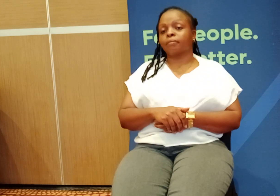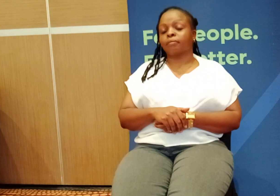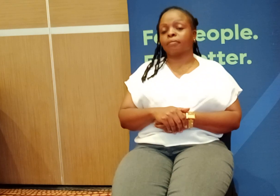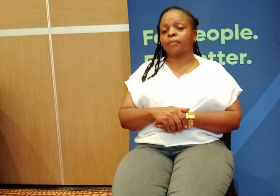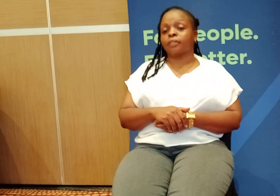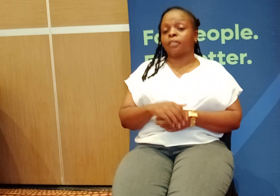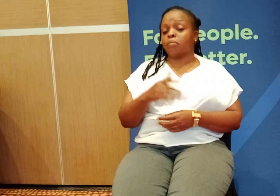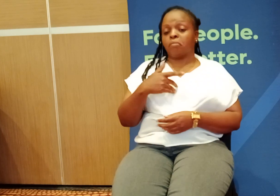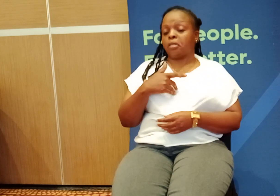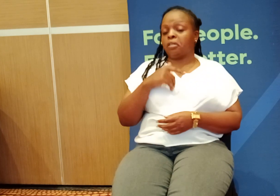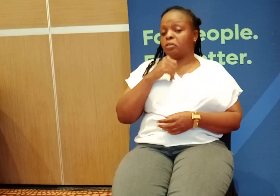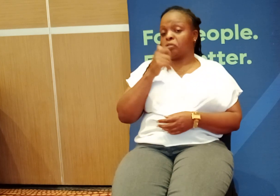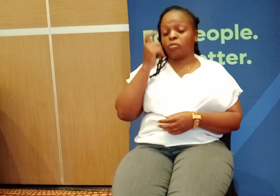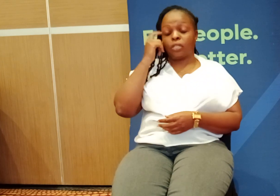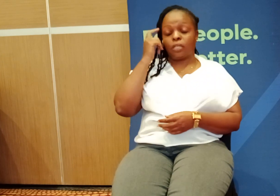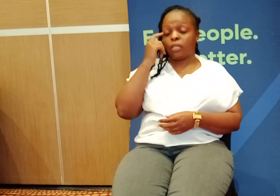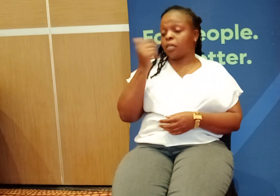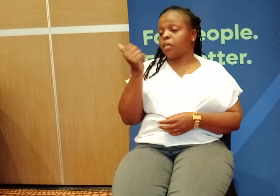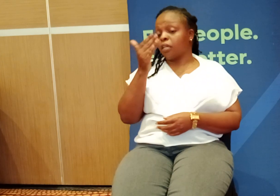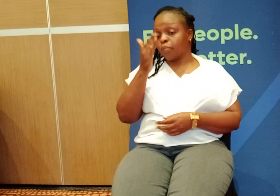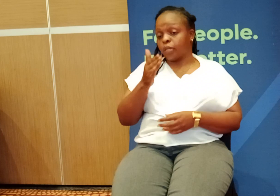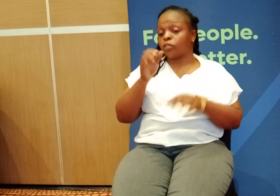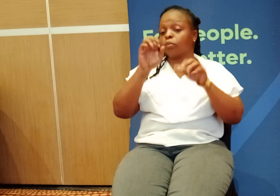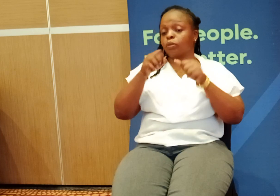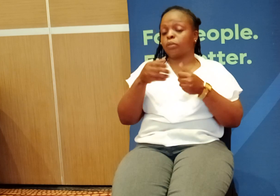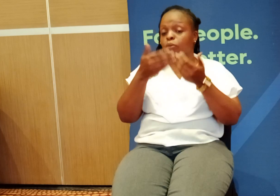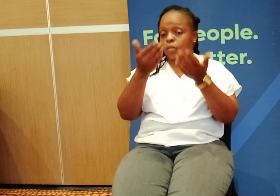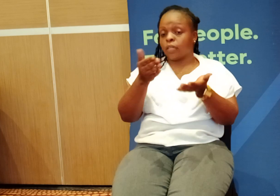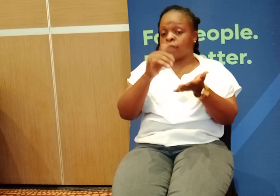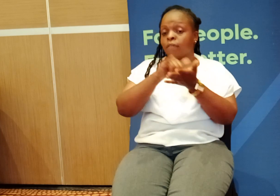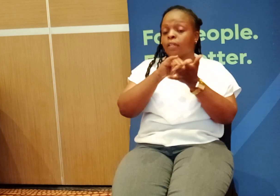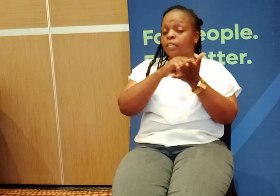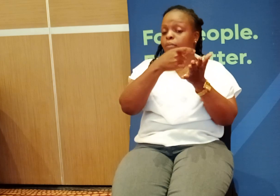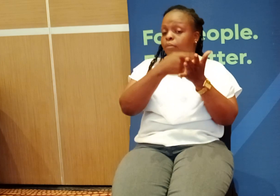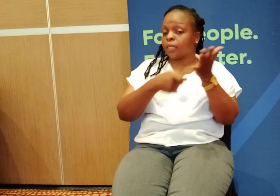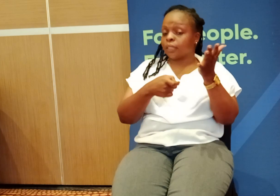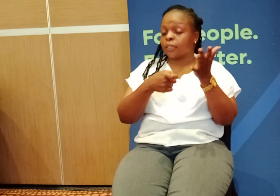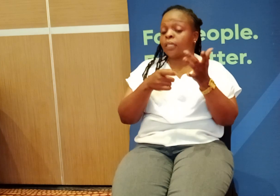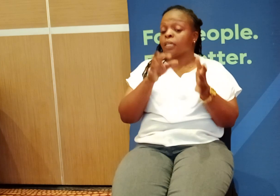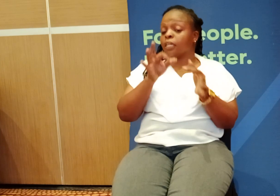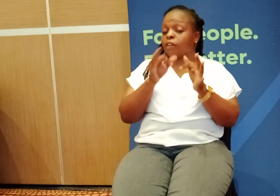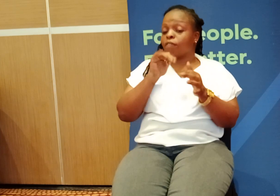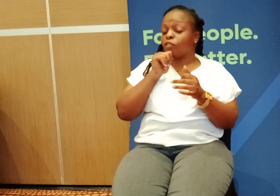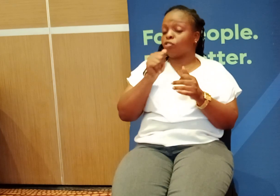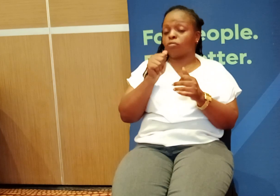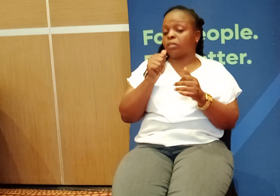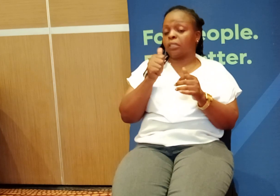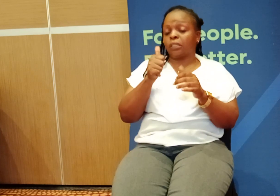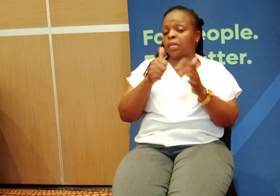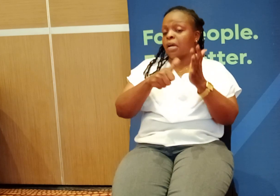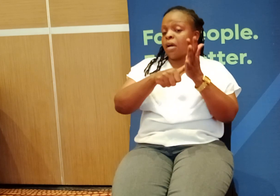I don't think anybody would have given us a chance of that pricing had we not taken that hard work to do